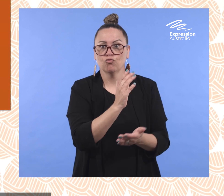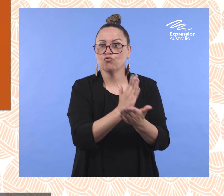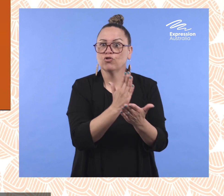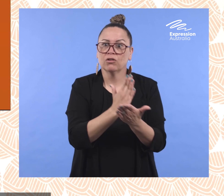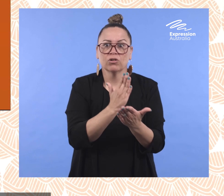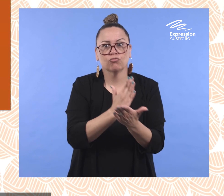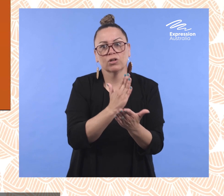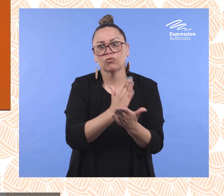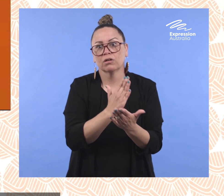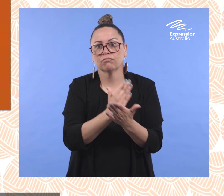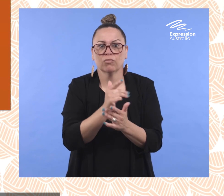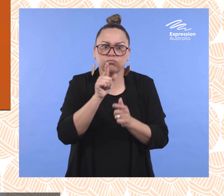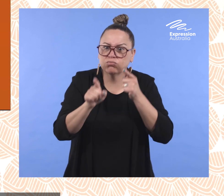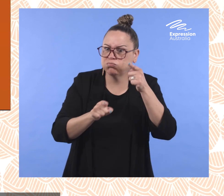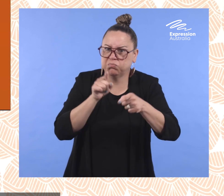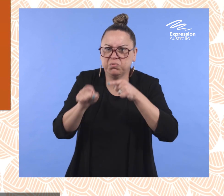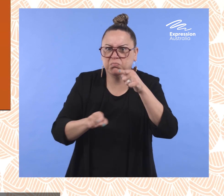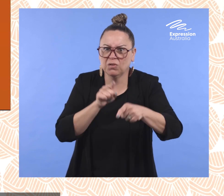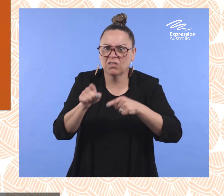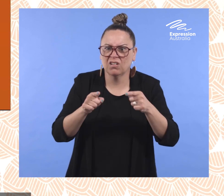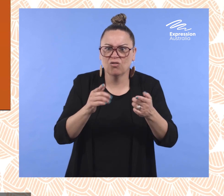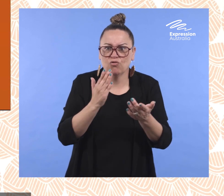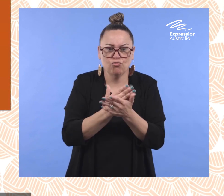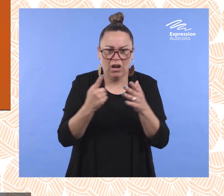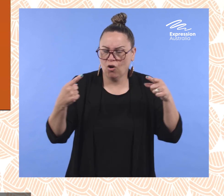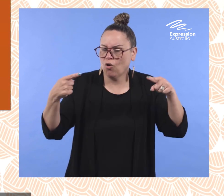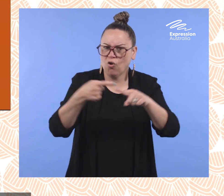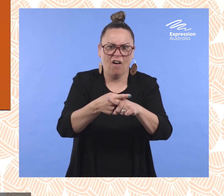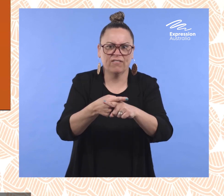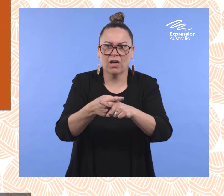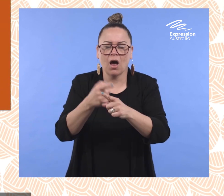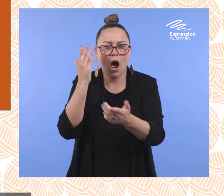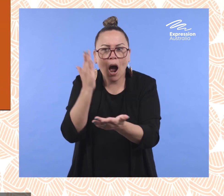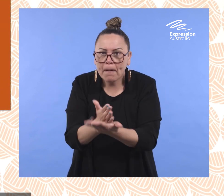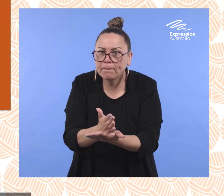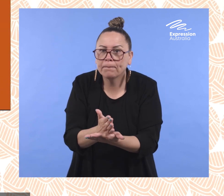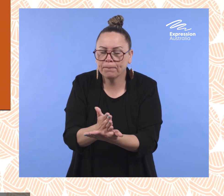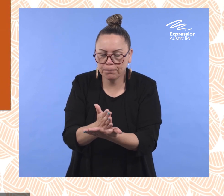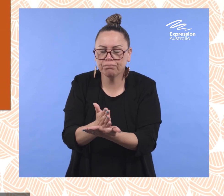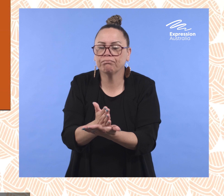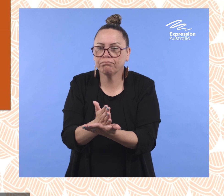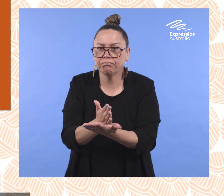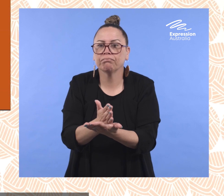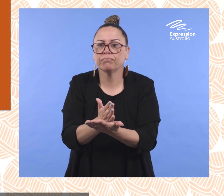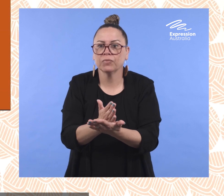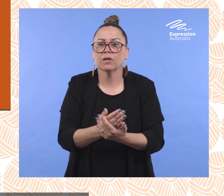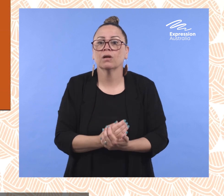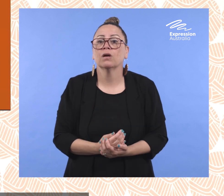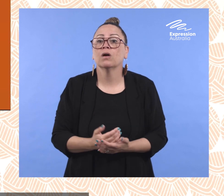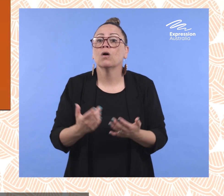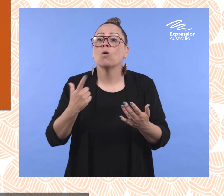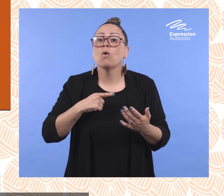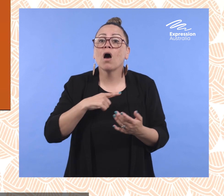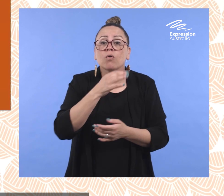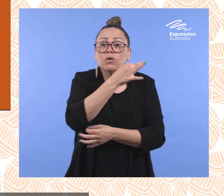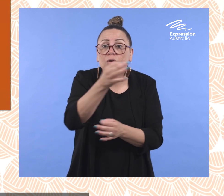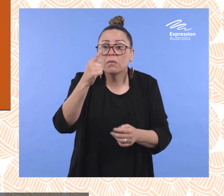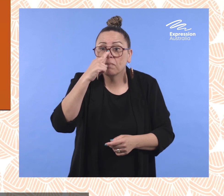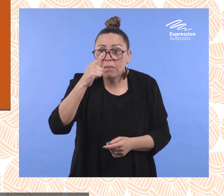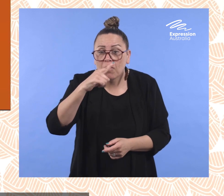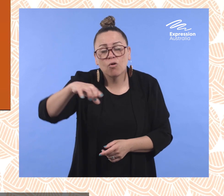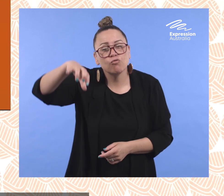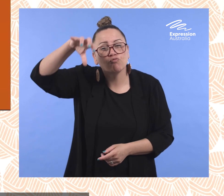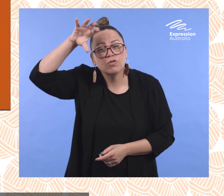process very hurtful, and it's very conflicting. Absolutely. And that's what we ask people to bear in